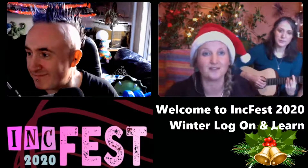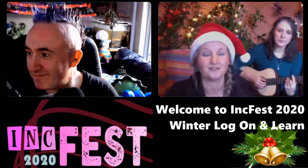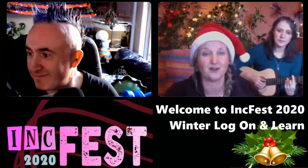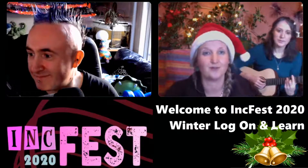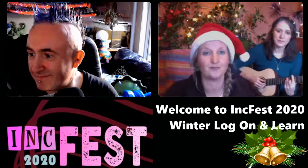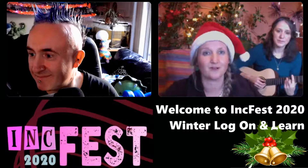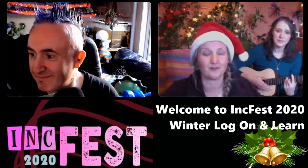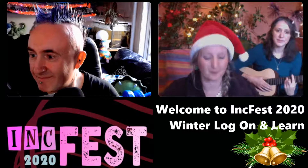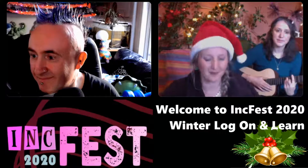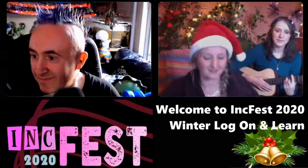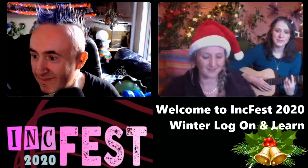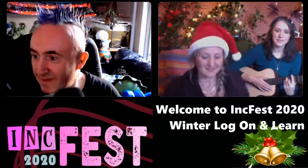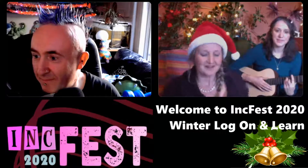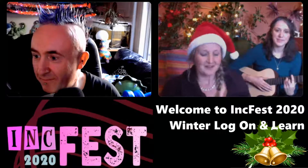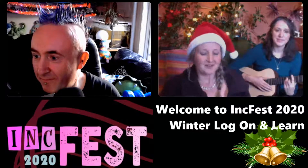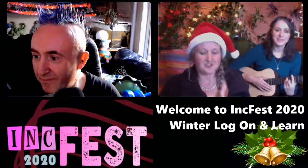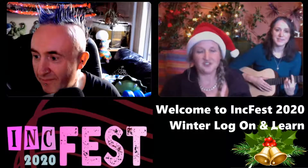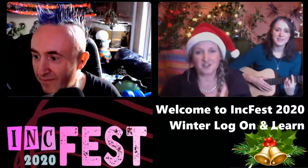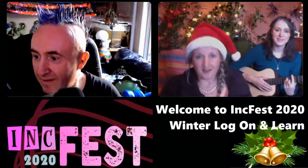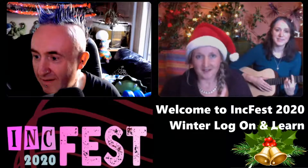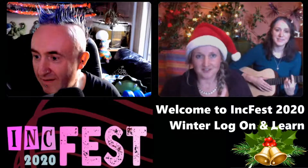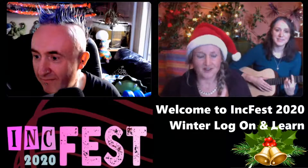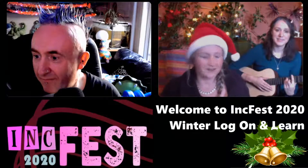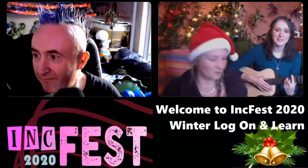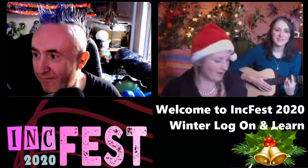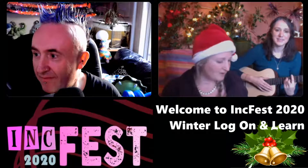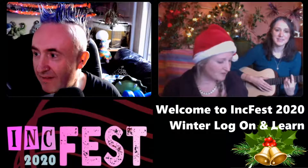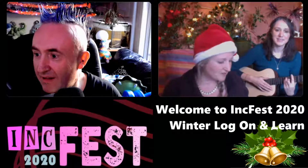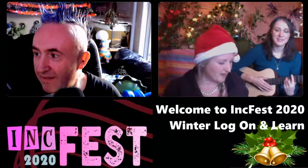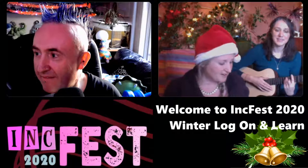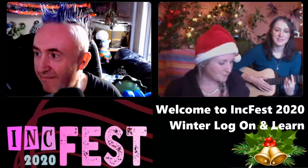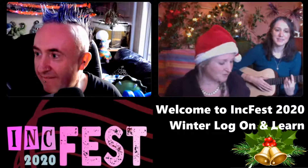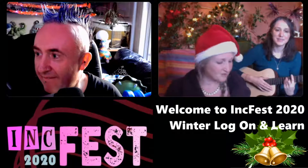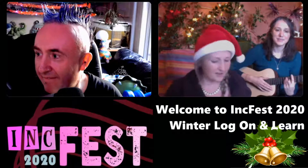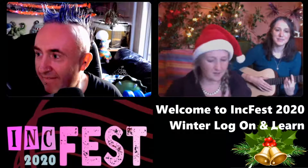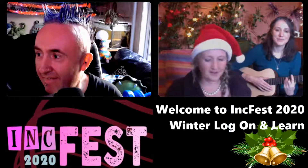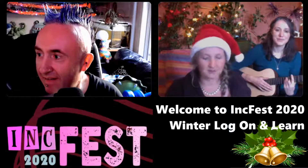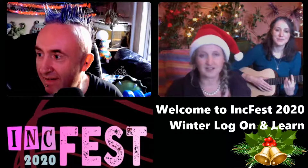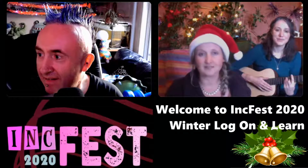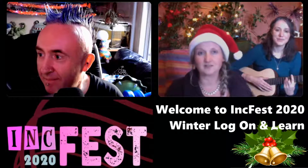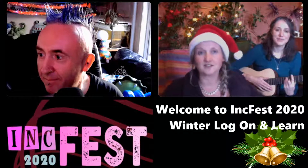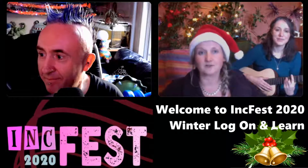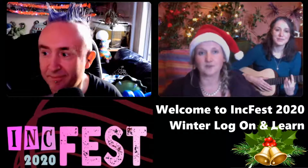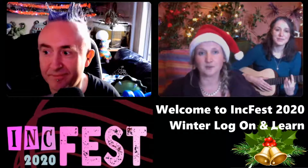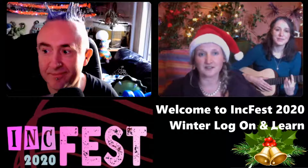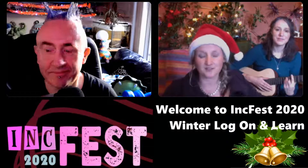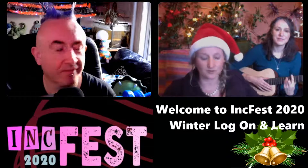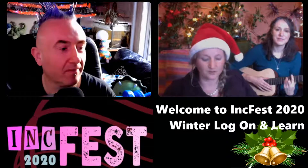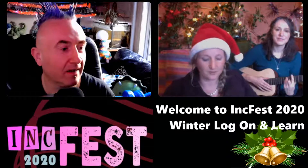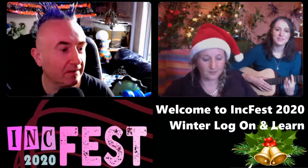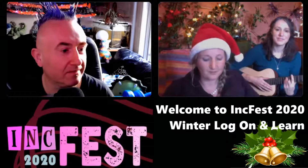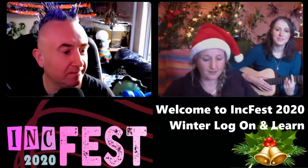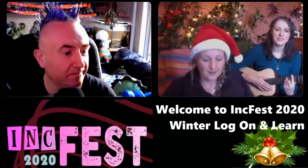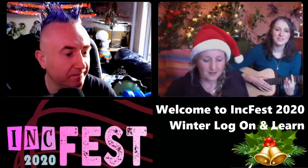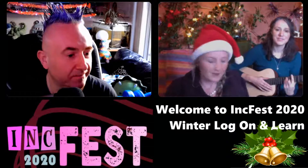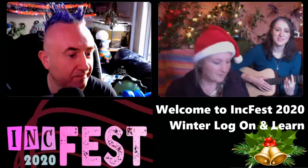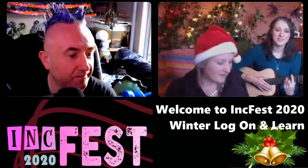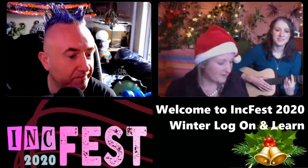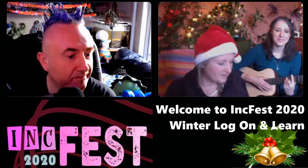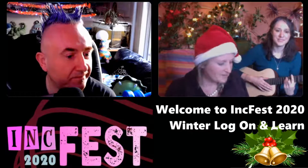know very well, Jingle Bells. So that is one to get your bells out and sing for the rest of the month. And this next